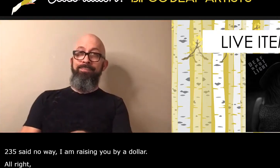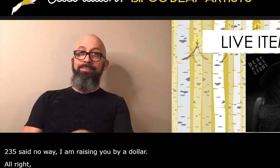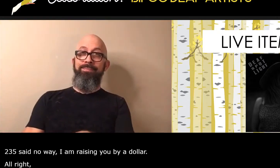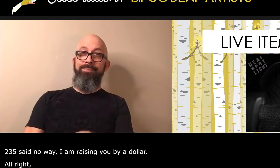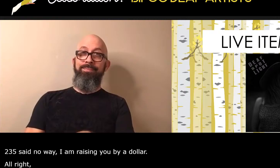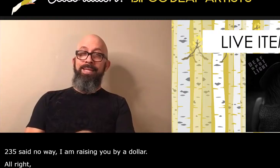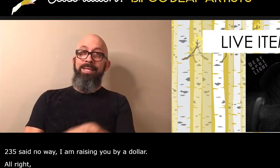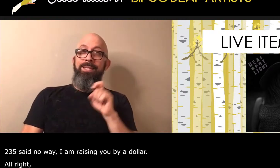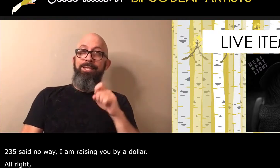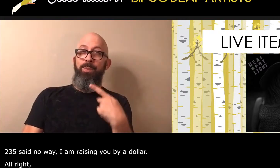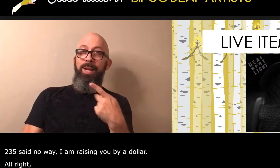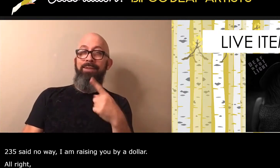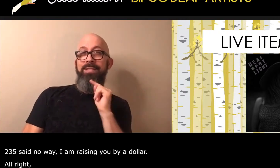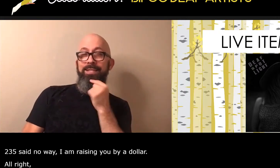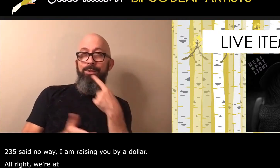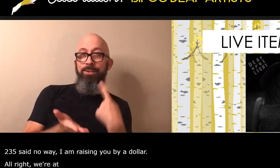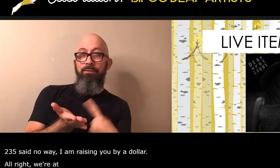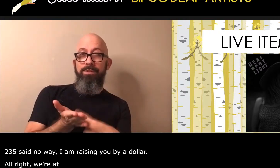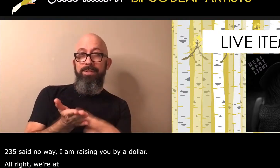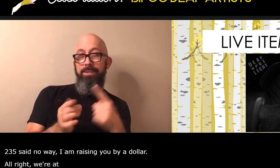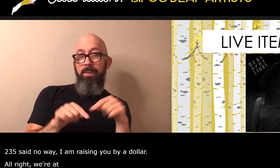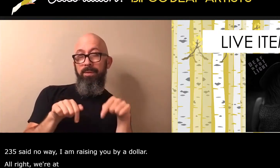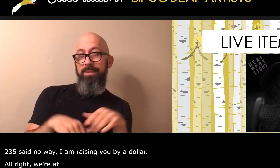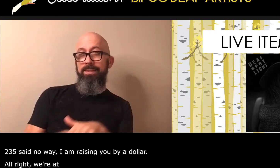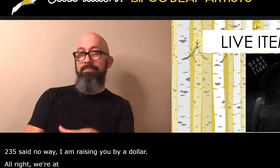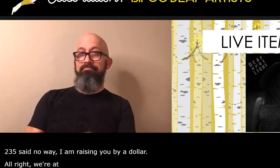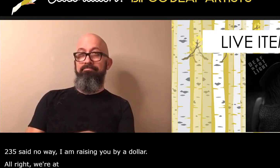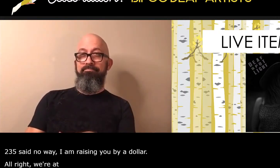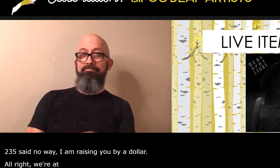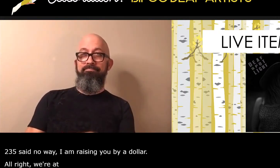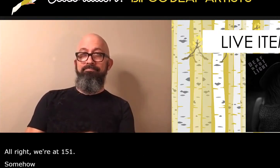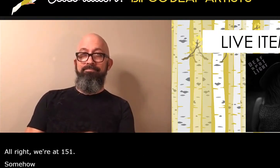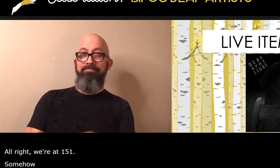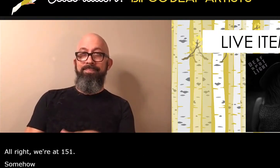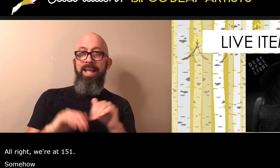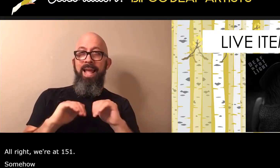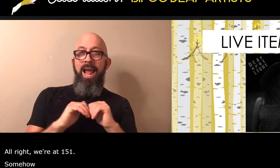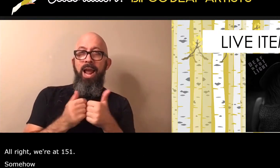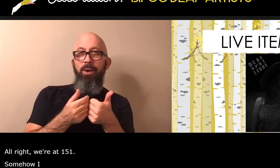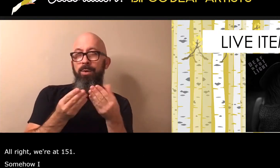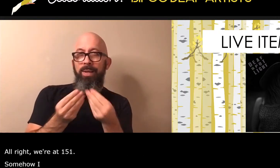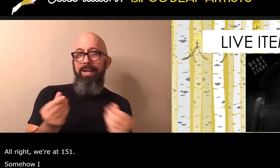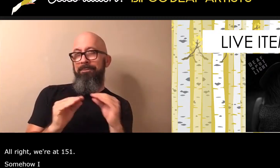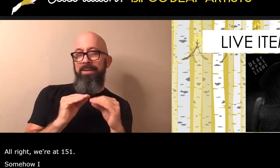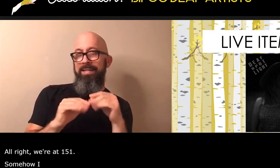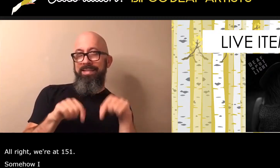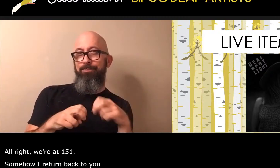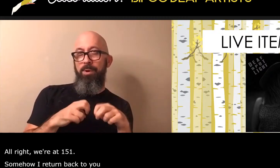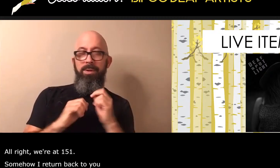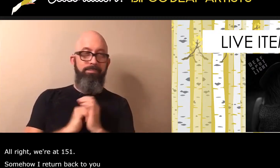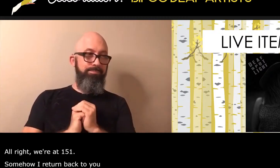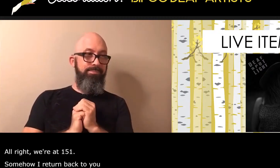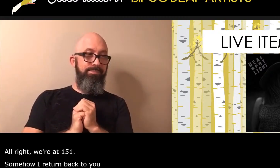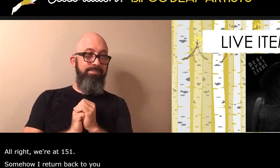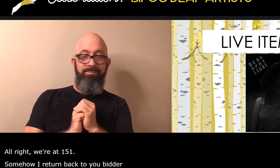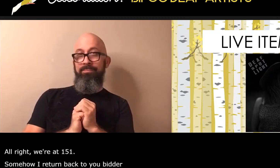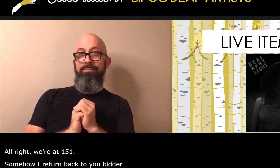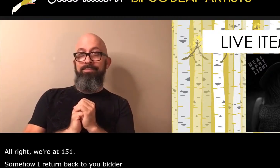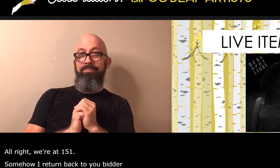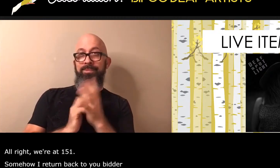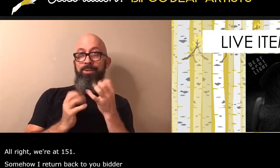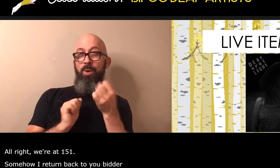We're at 151. So now I return back to you, bidder 101. It's time to have a serious conversation about this. How do